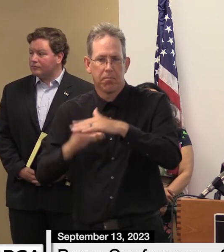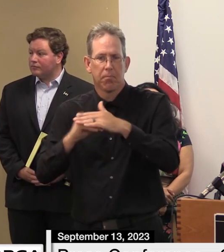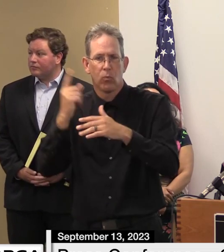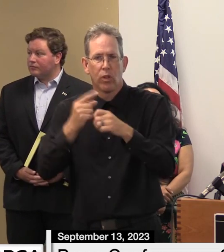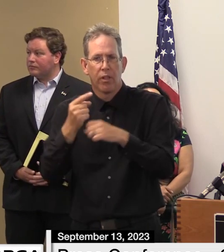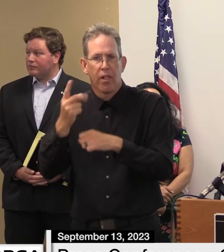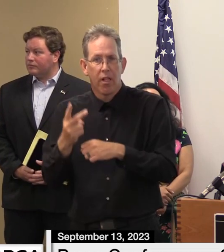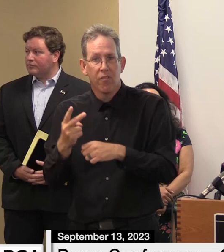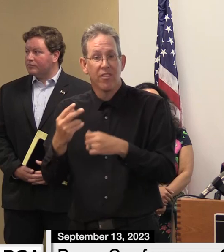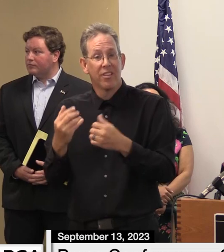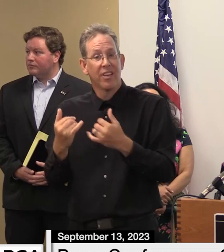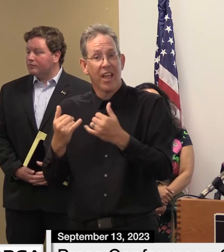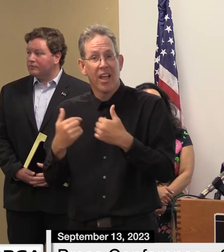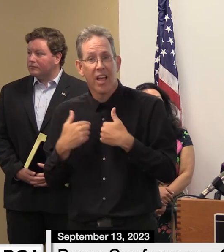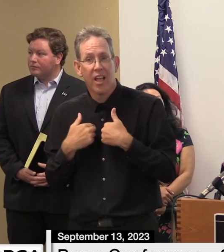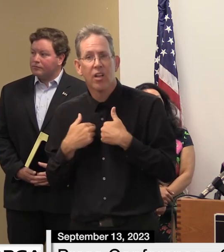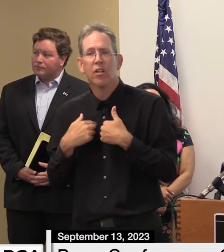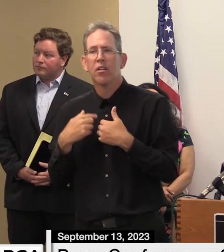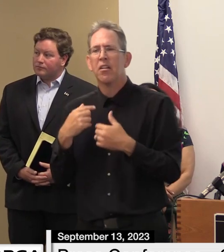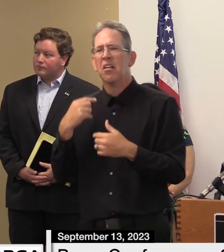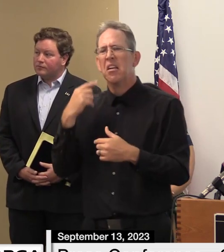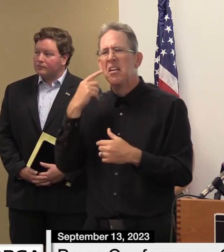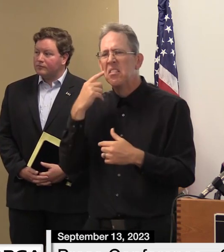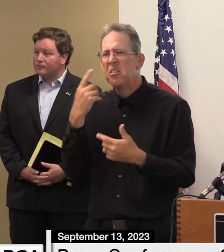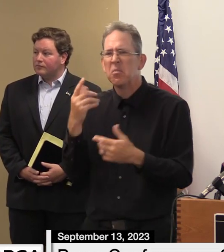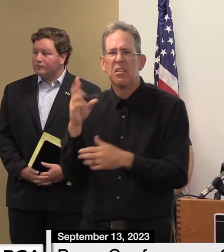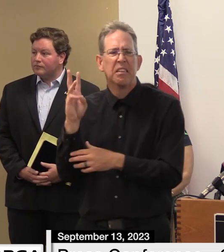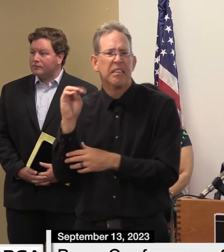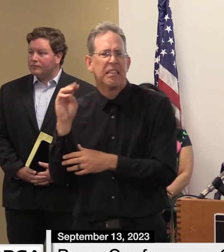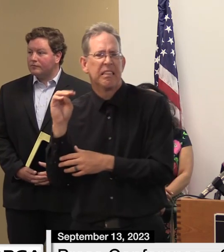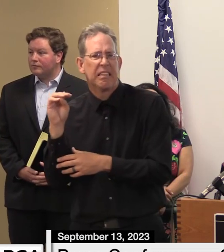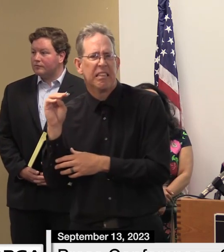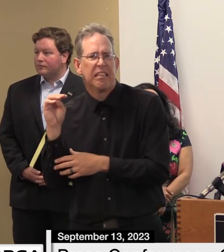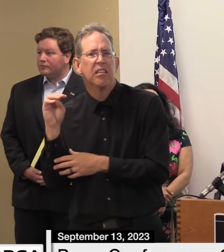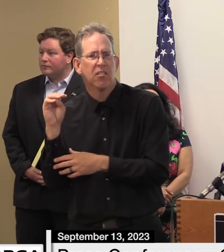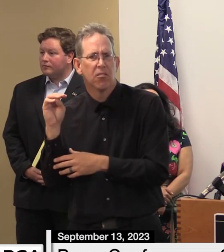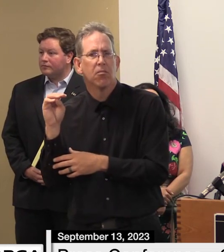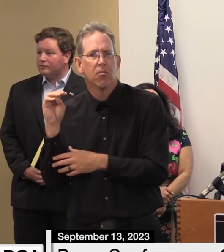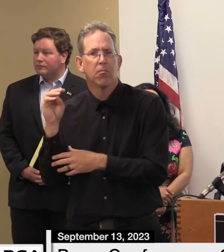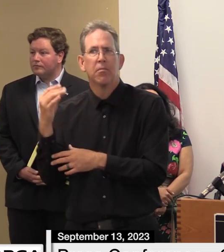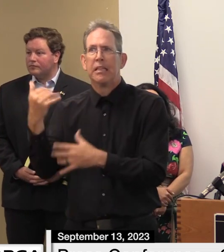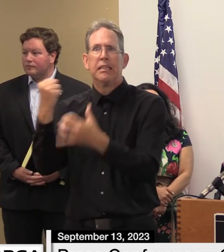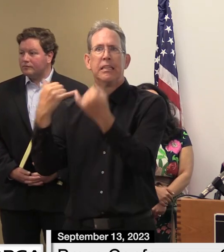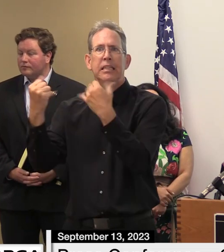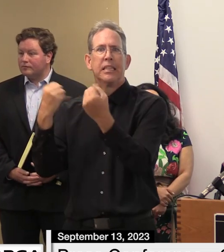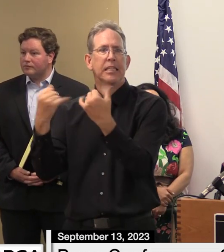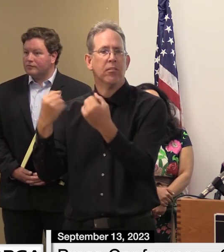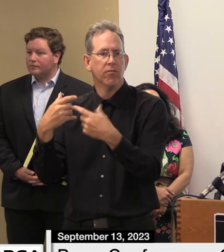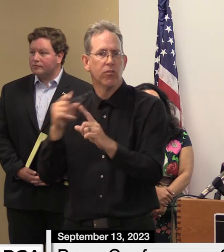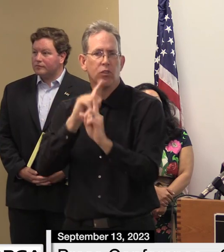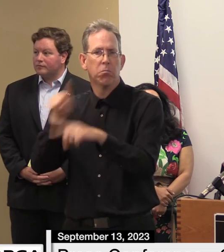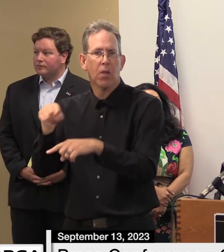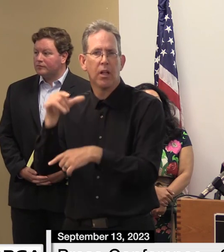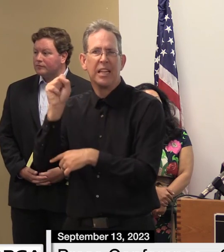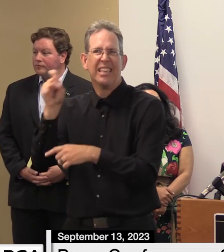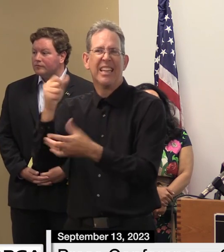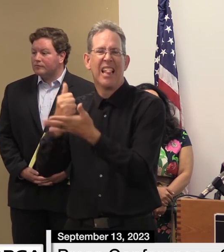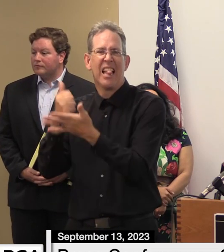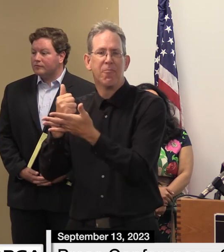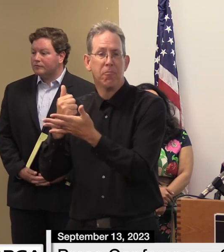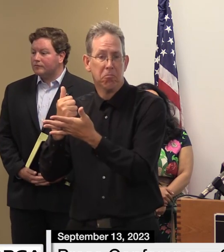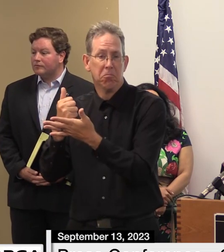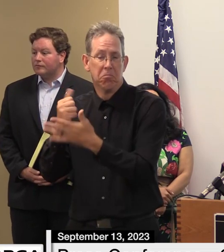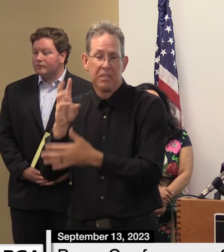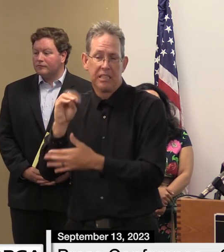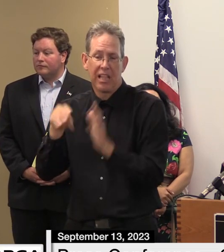point where I think we're around 60 some odd people have said, yes, we could use some assistance. And